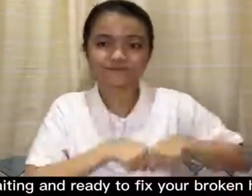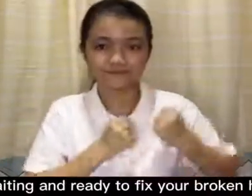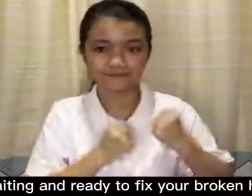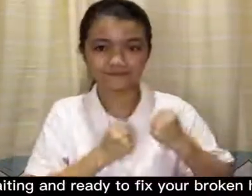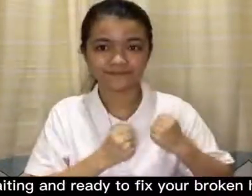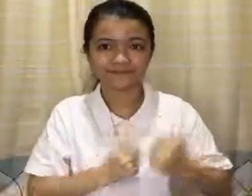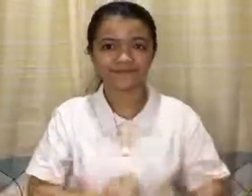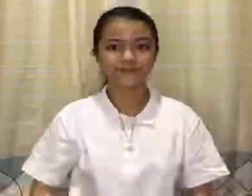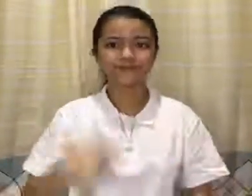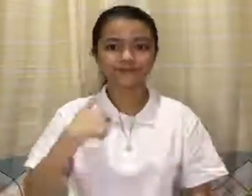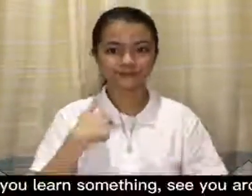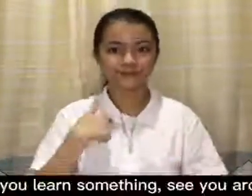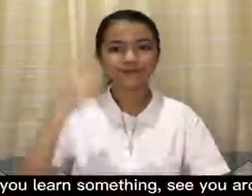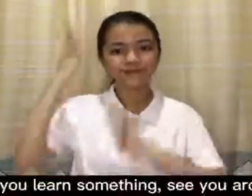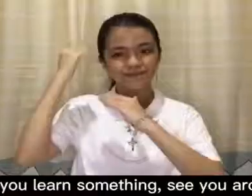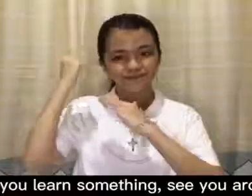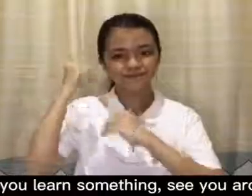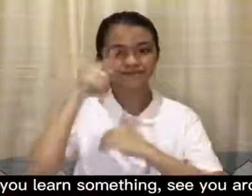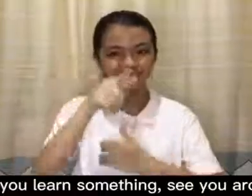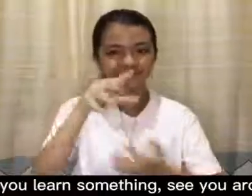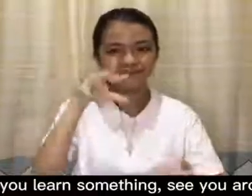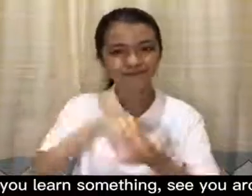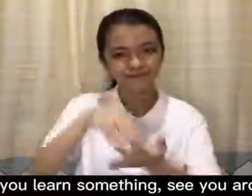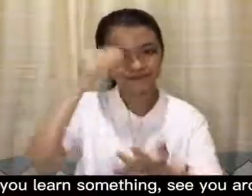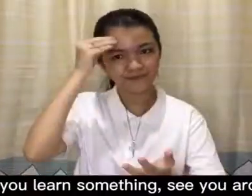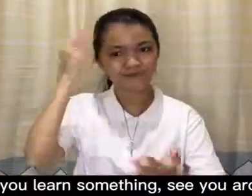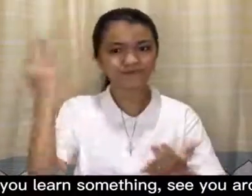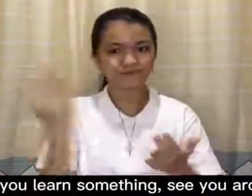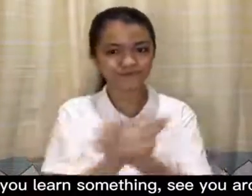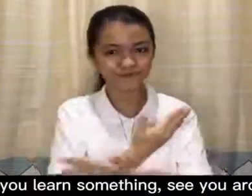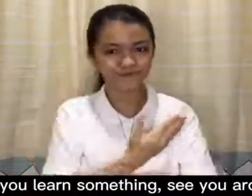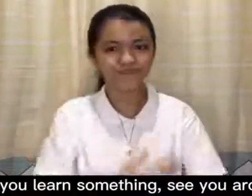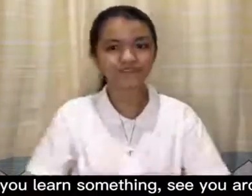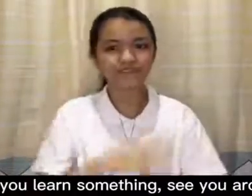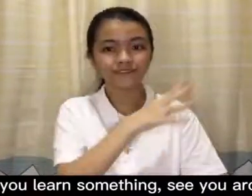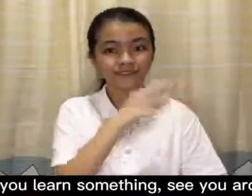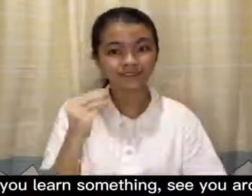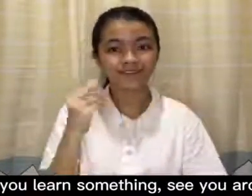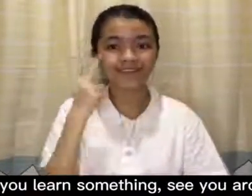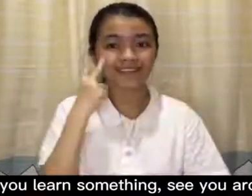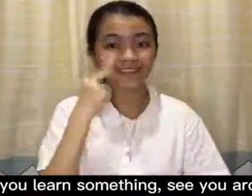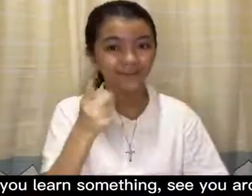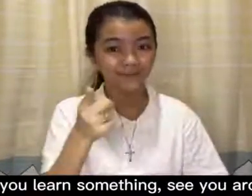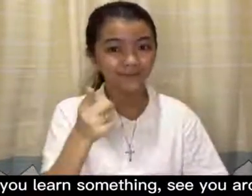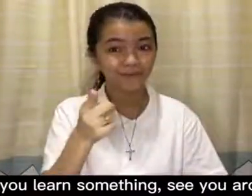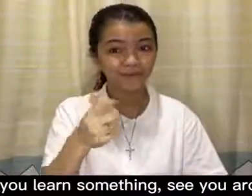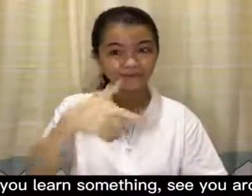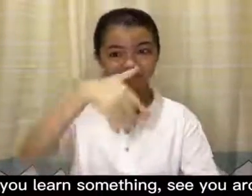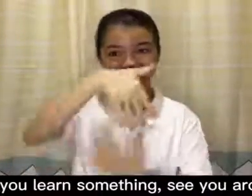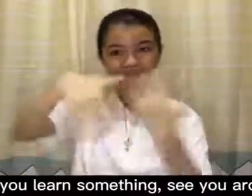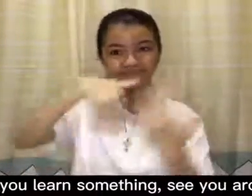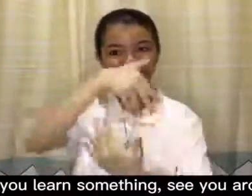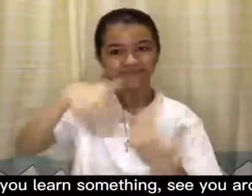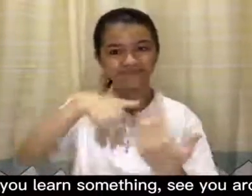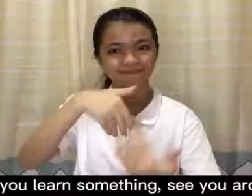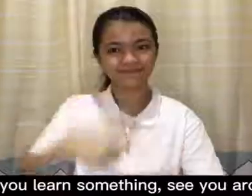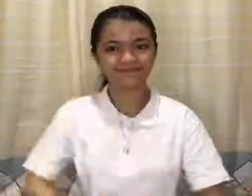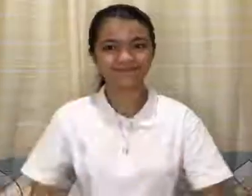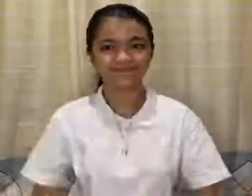And I will show with you, your spirit leads me on, in the power of